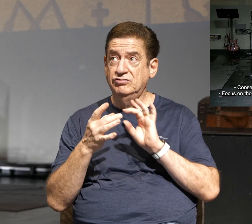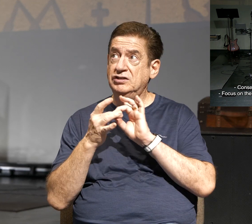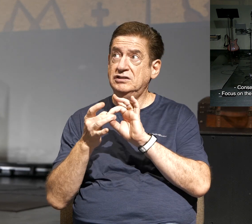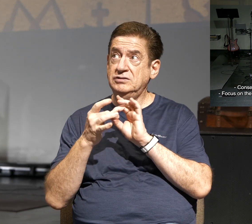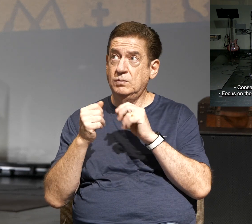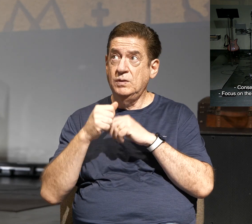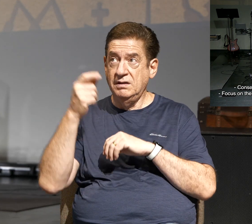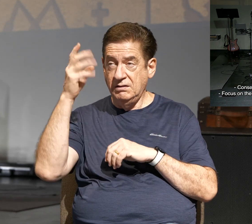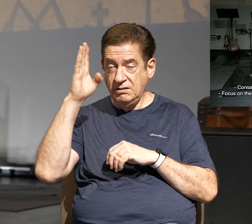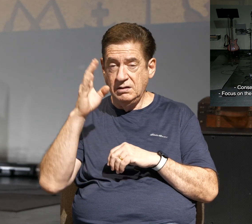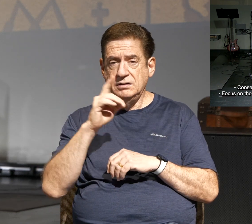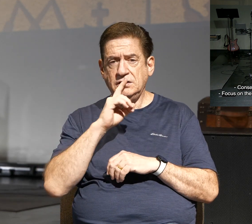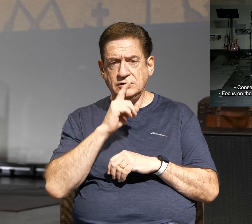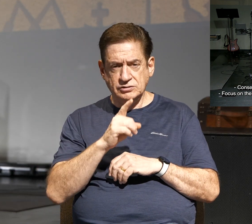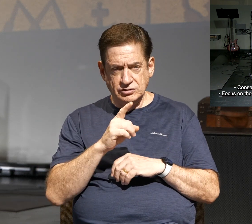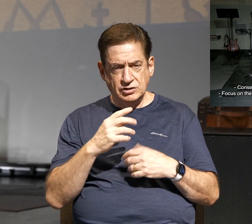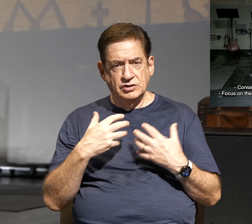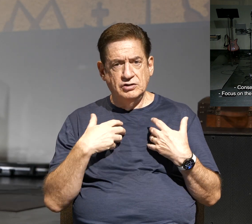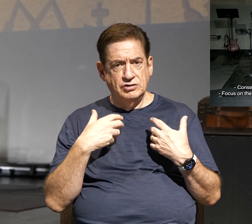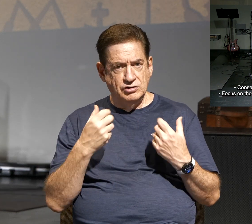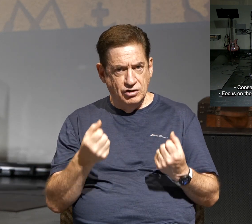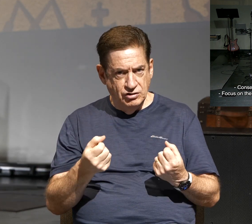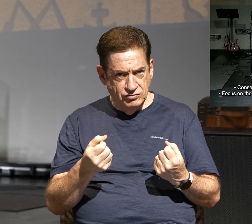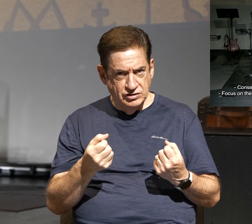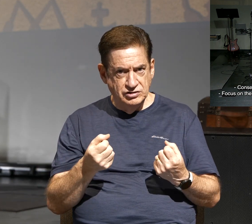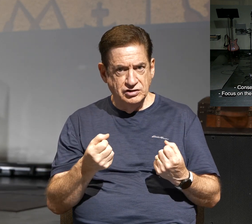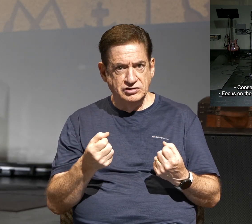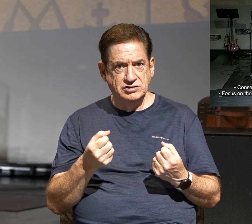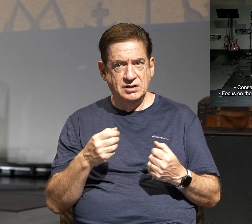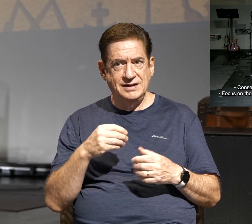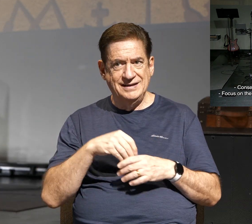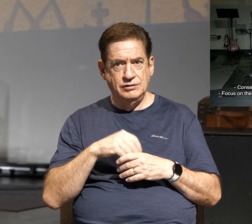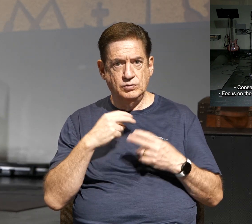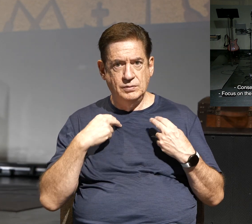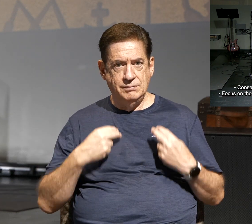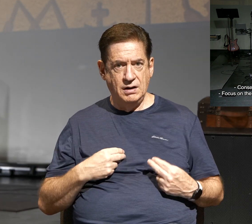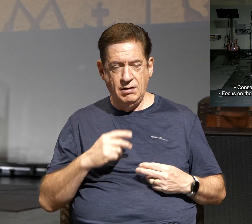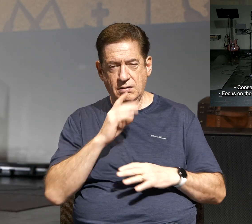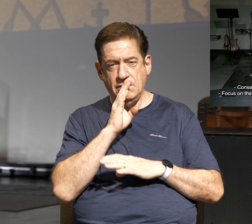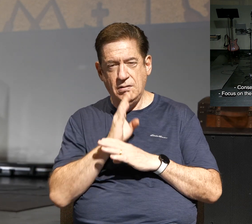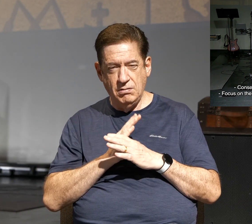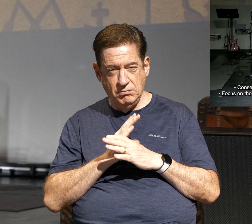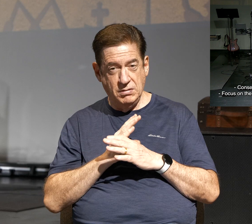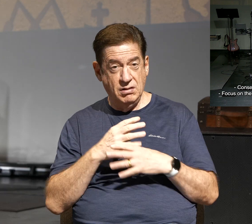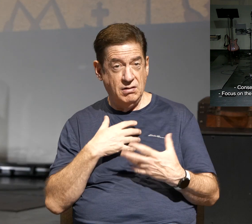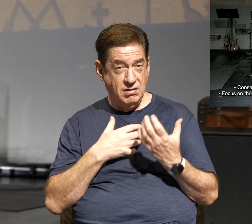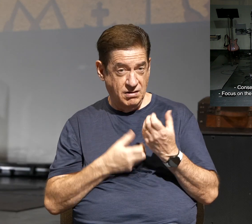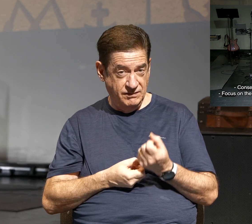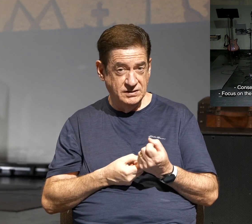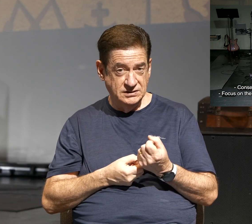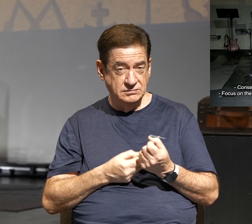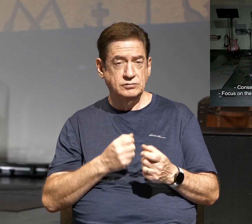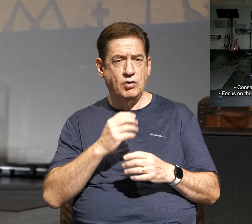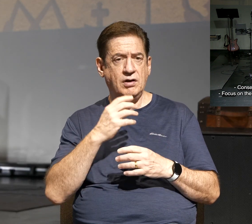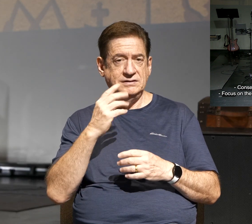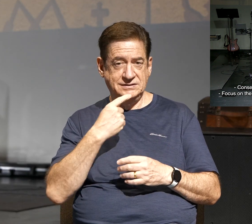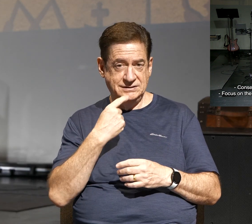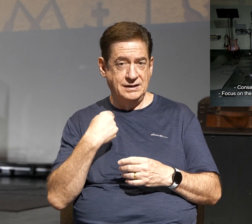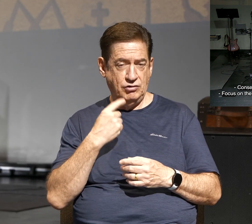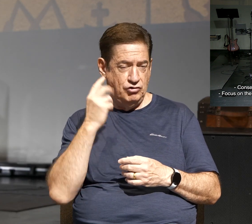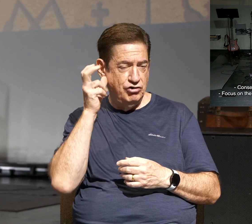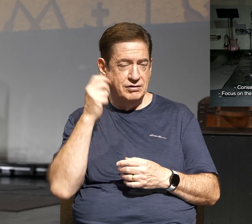be certainly a courage with humility, a humble confidence, as you've heard me say before, or a humble